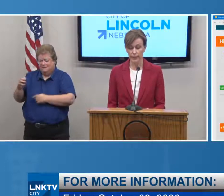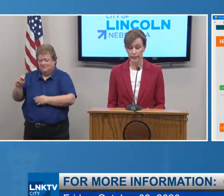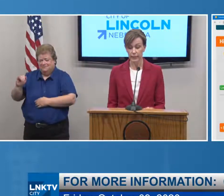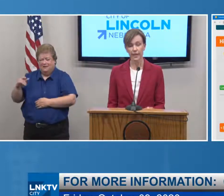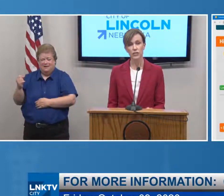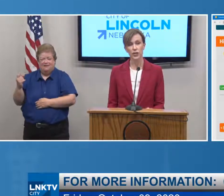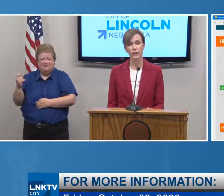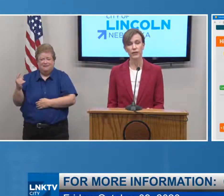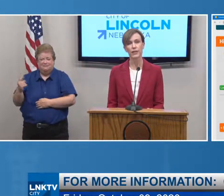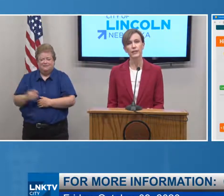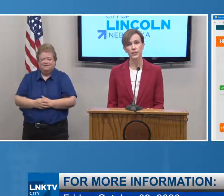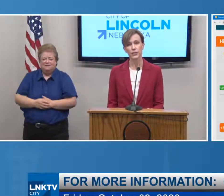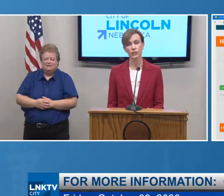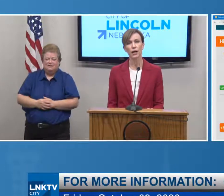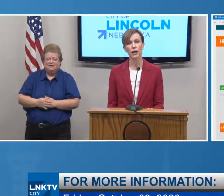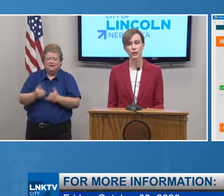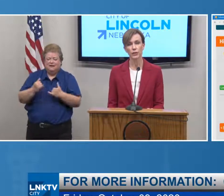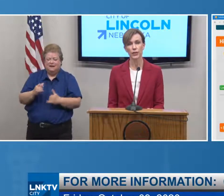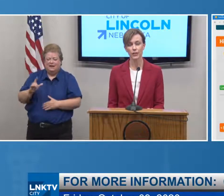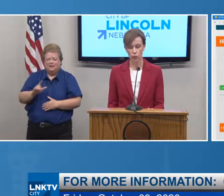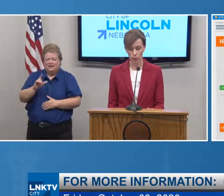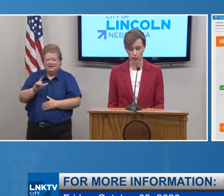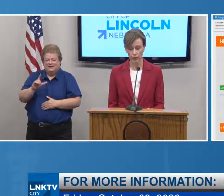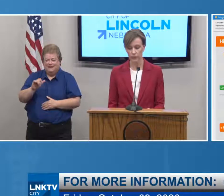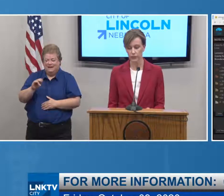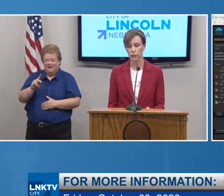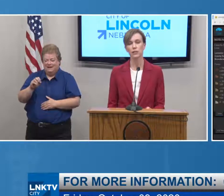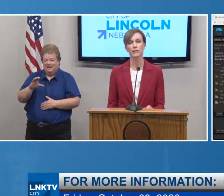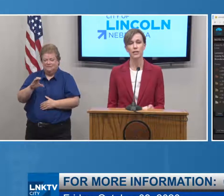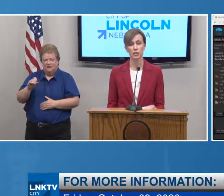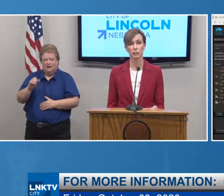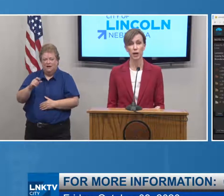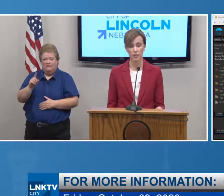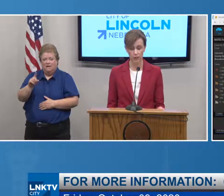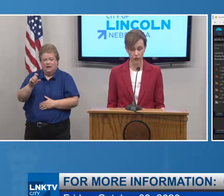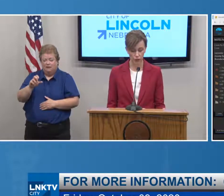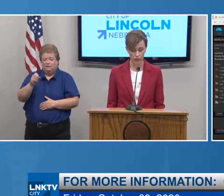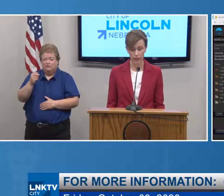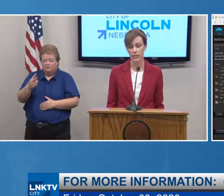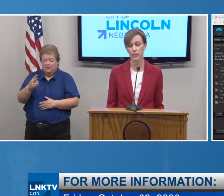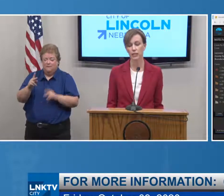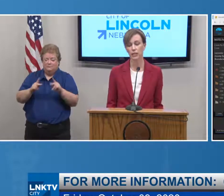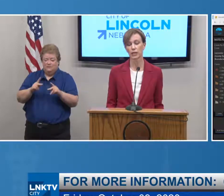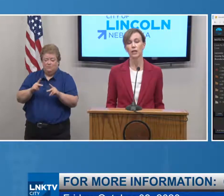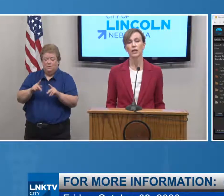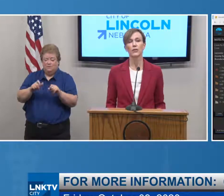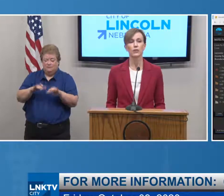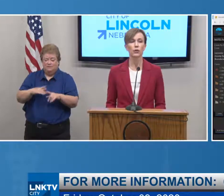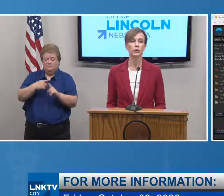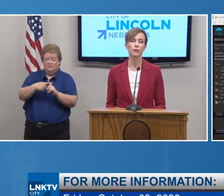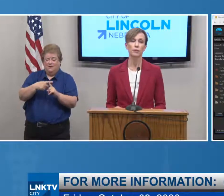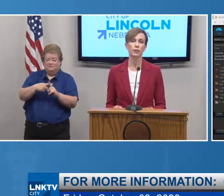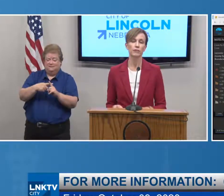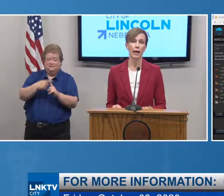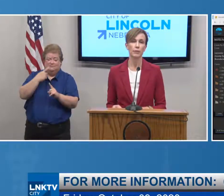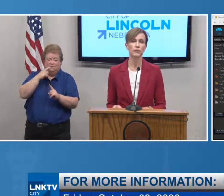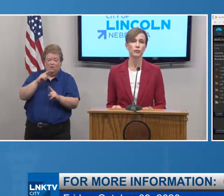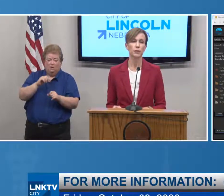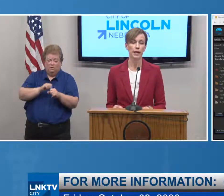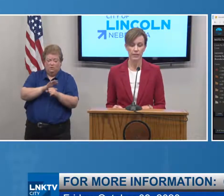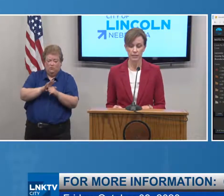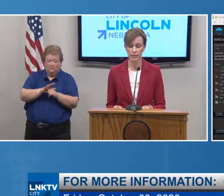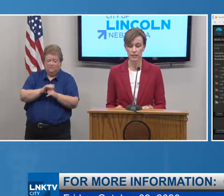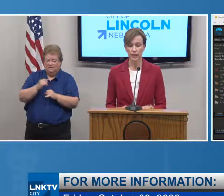in Lincoln and Lancaster County, an additional 112 individuals have tested positive for COVID-19. The total number of